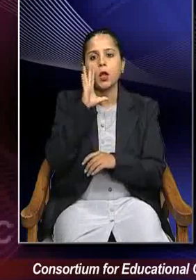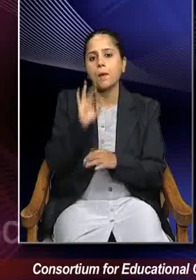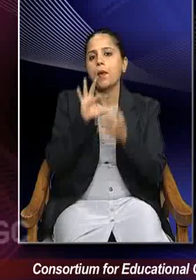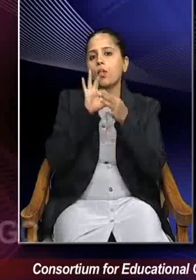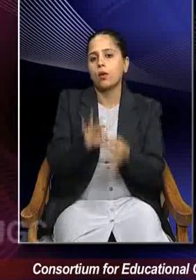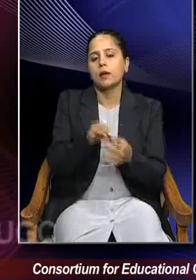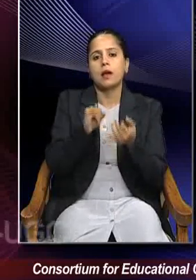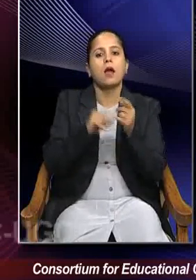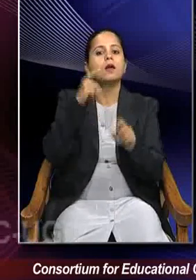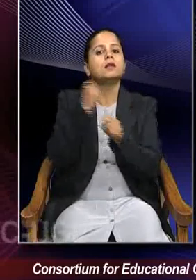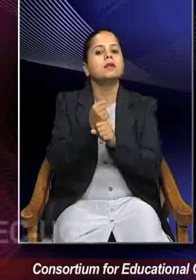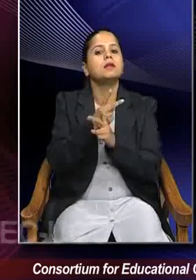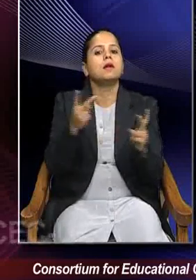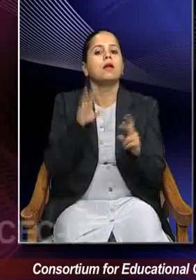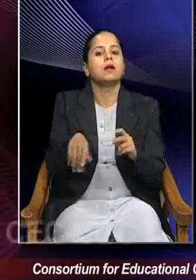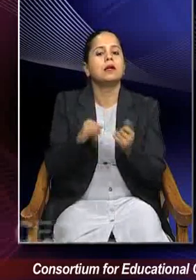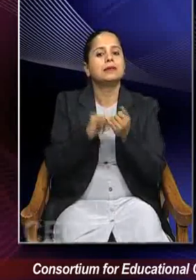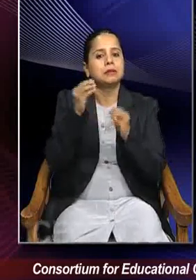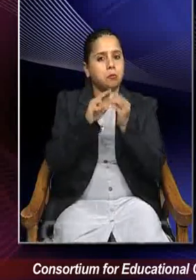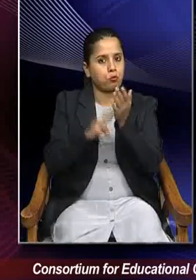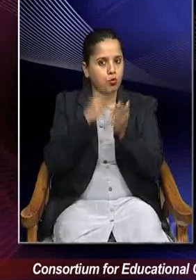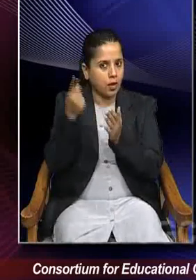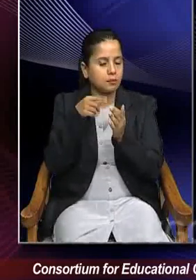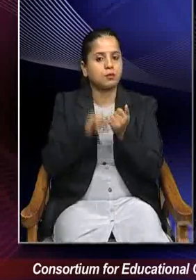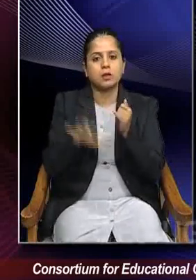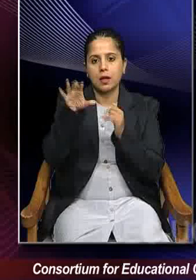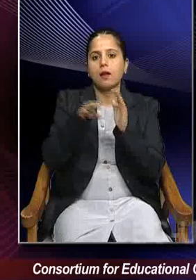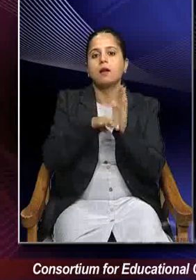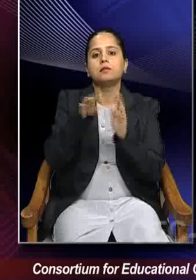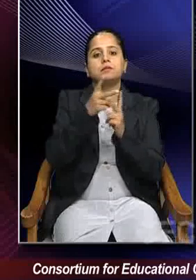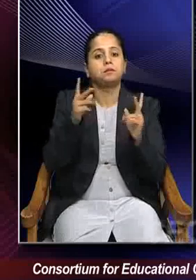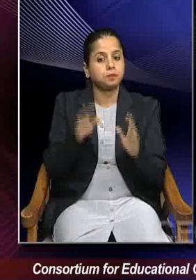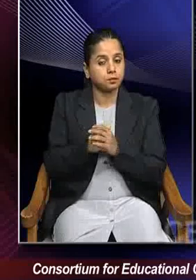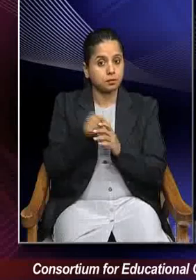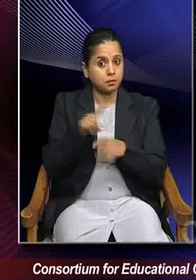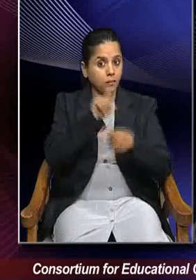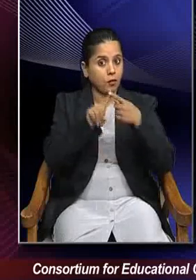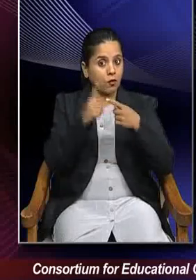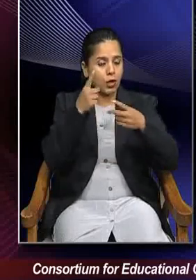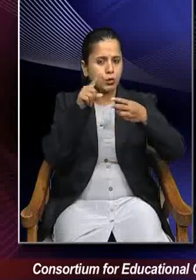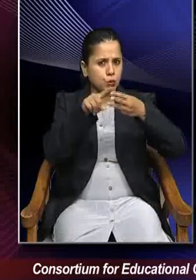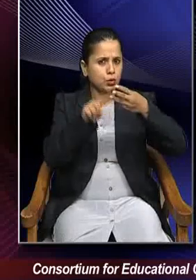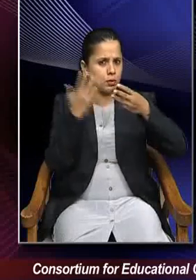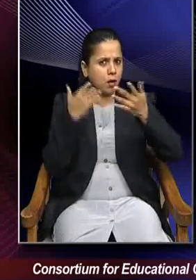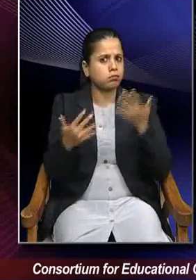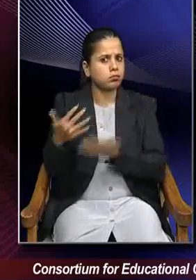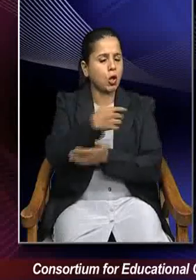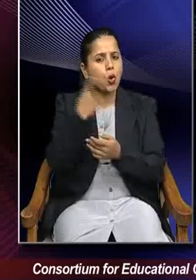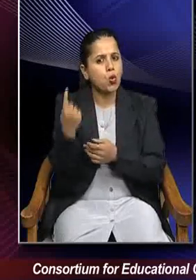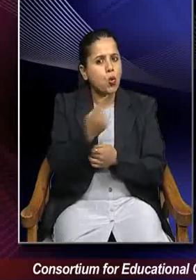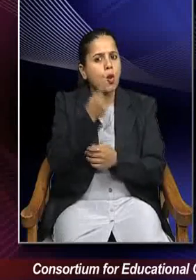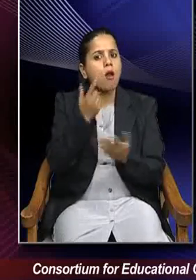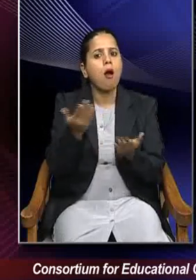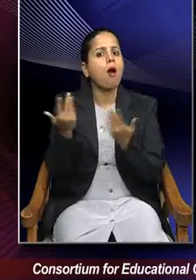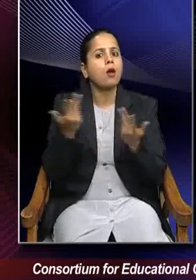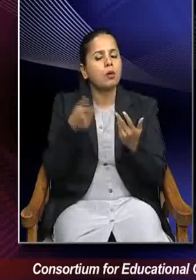of the SDG goals at the subnational level, at the state level, district level. But in the first 2 or 3 rounds, this data was only available at